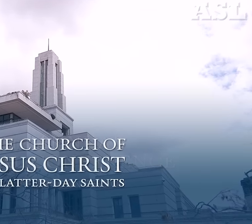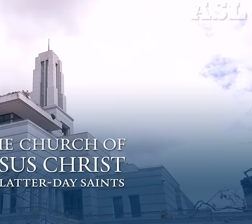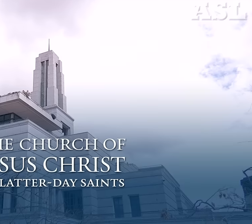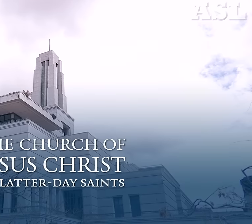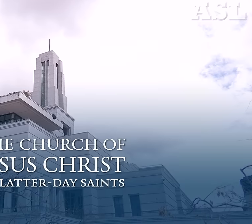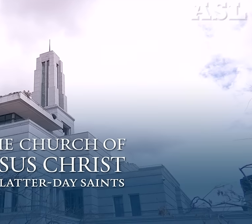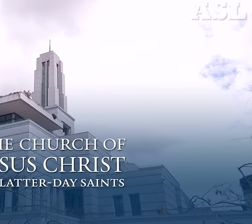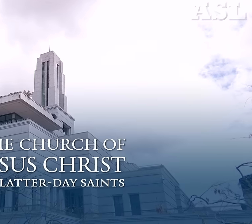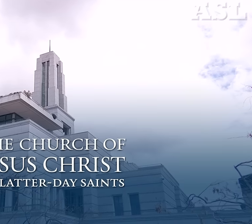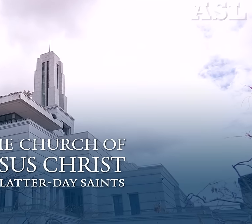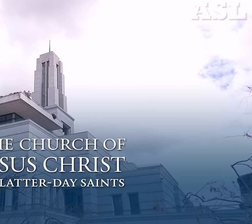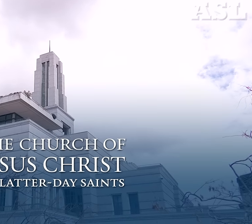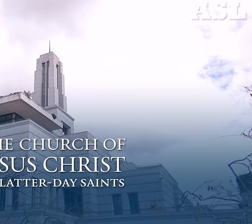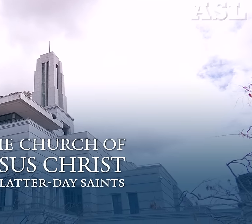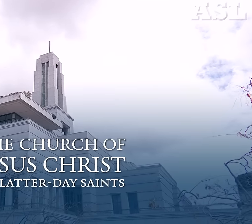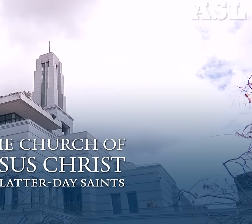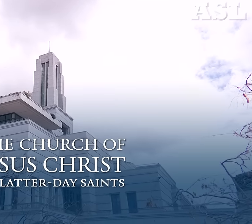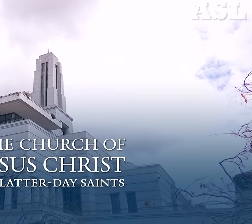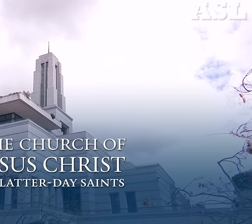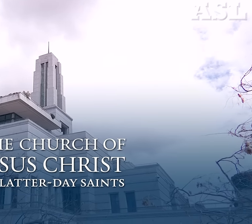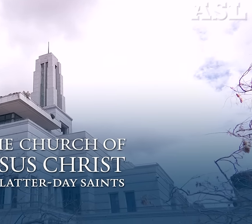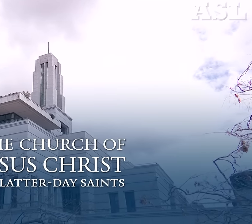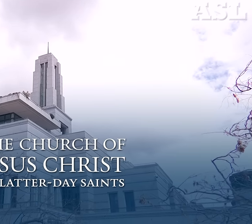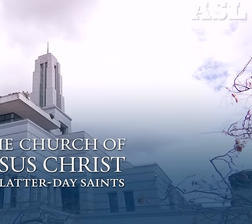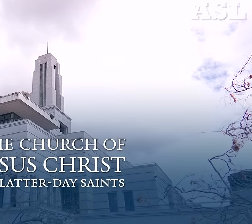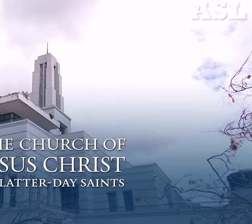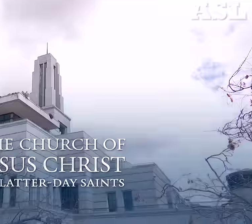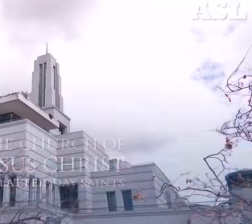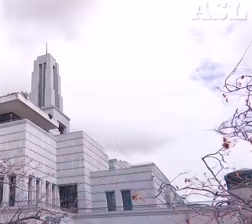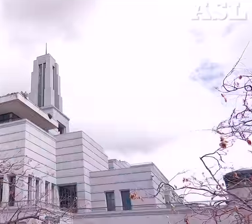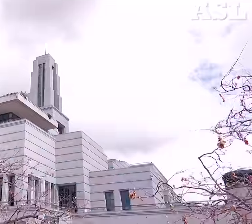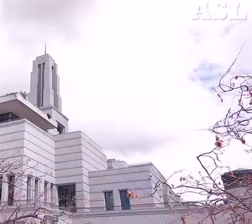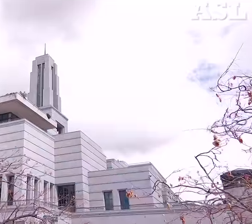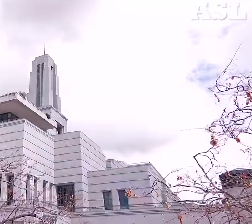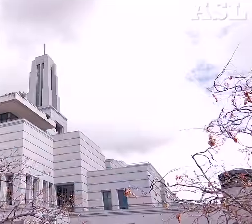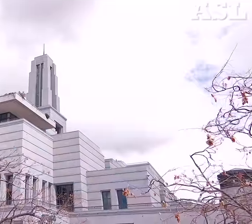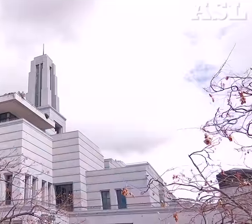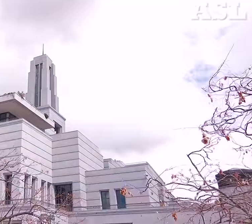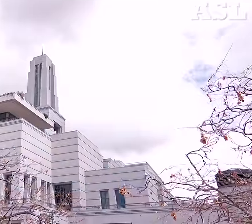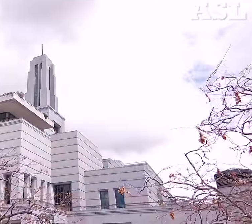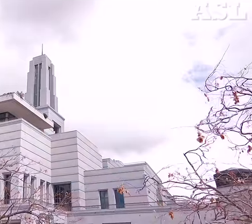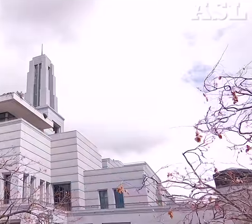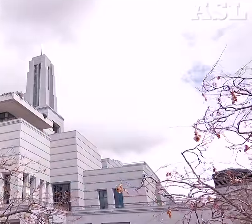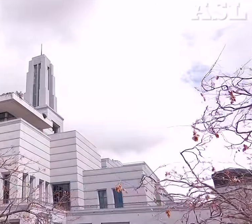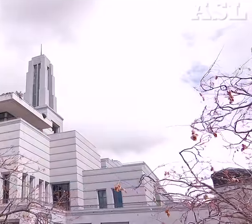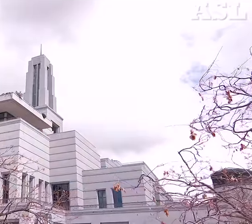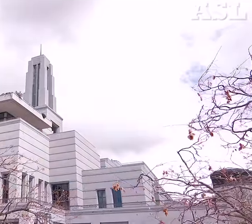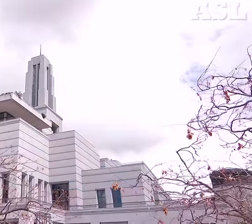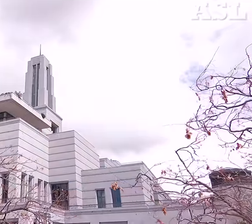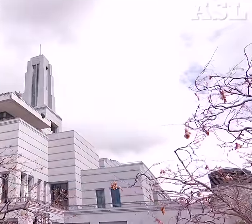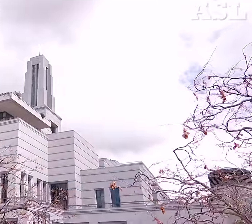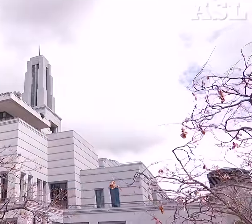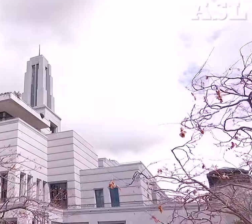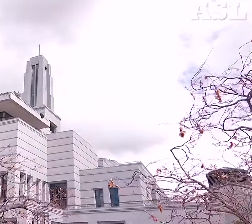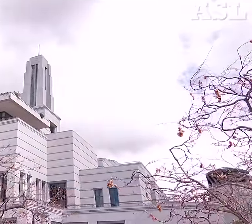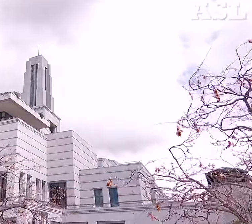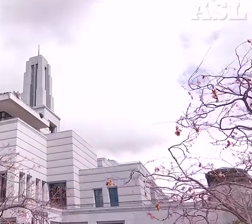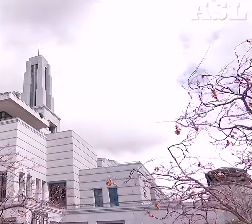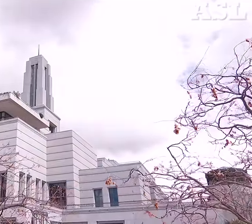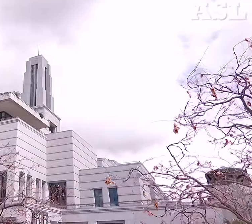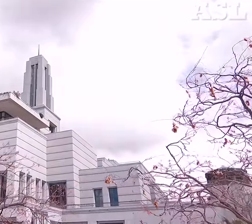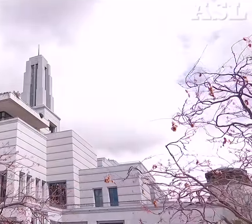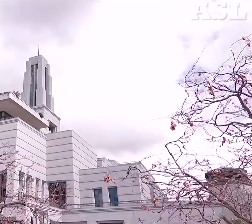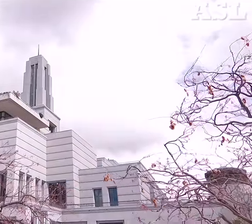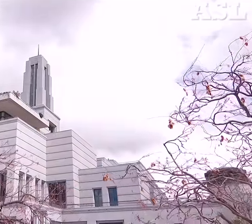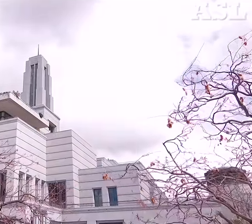of the Church of Jesus Christ of Latter-day Saints. Speakers were selected from leaders of the church.